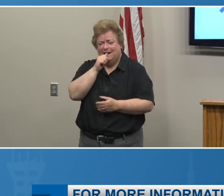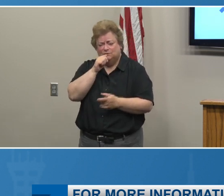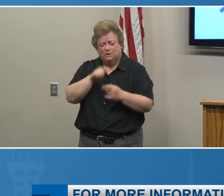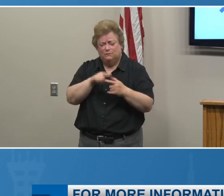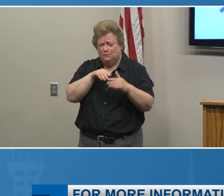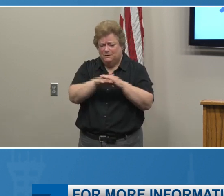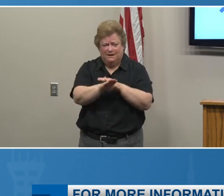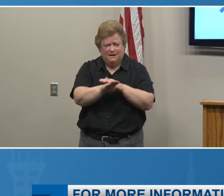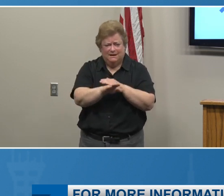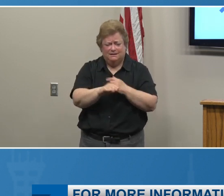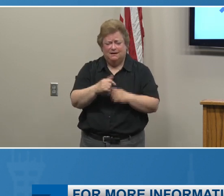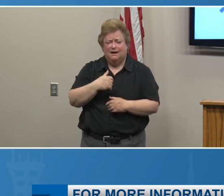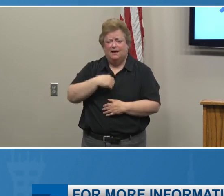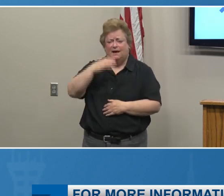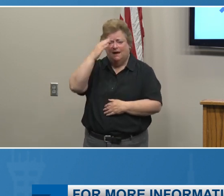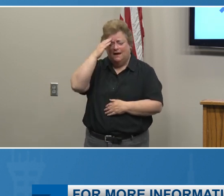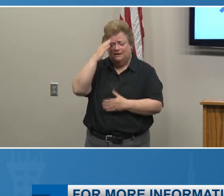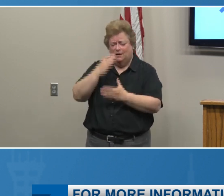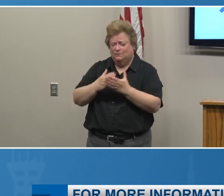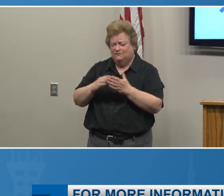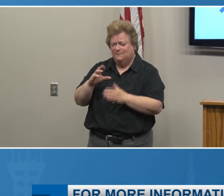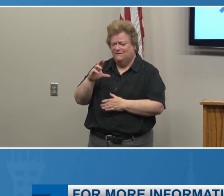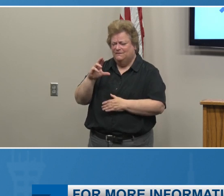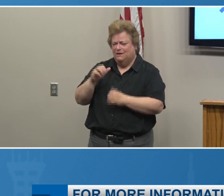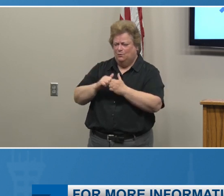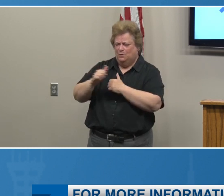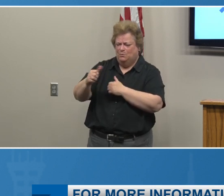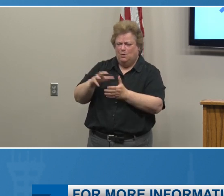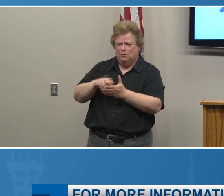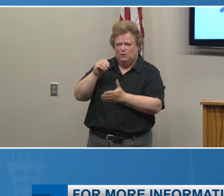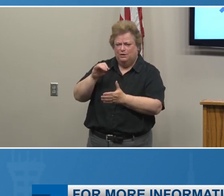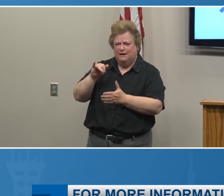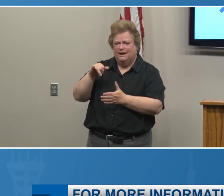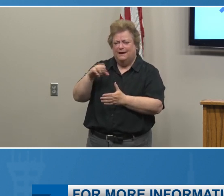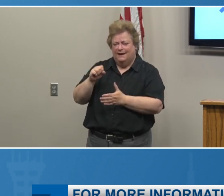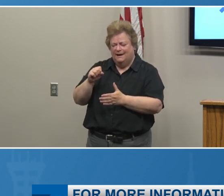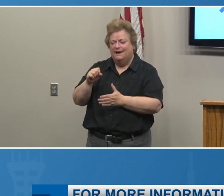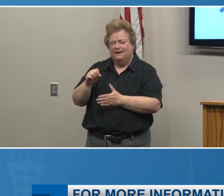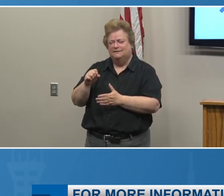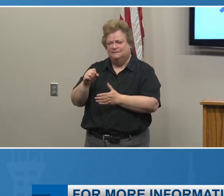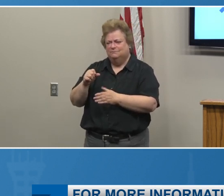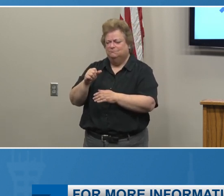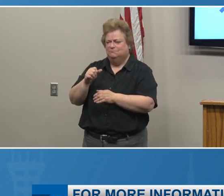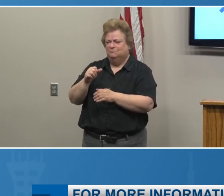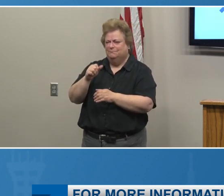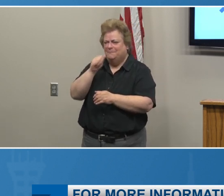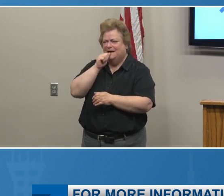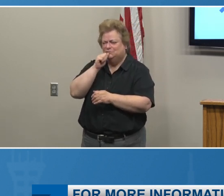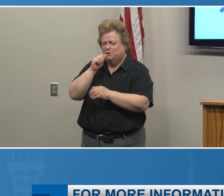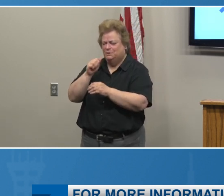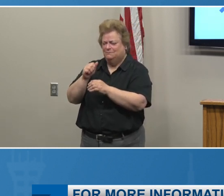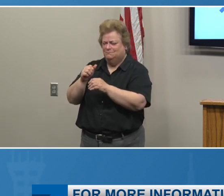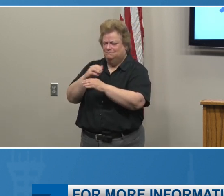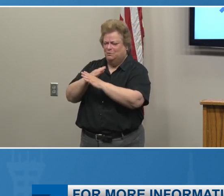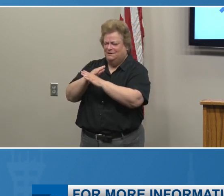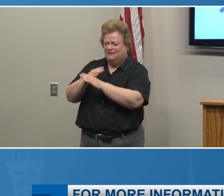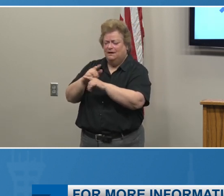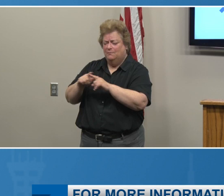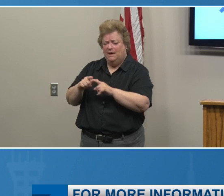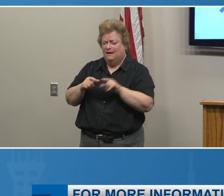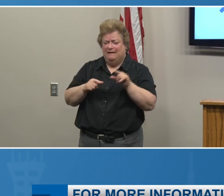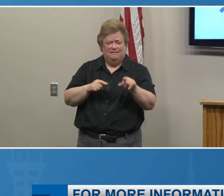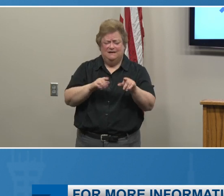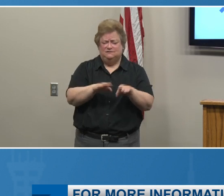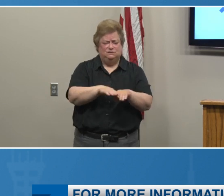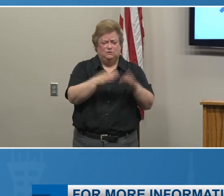so I know that some of the remote learning is understandably password-protected but this is out there and any the link